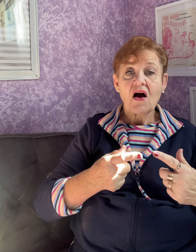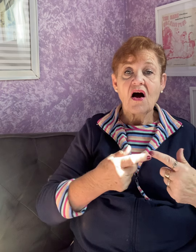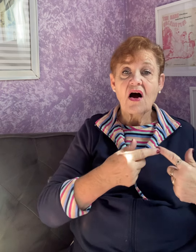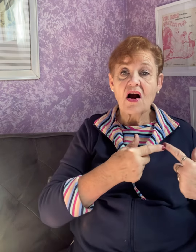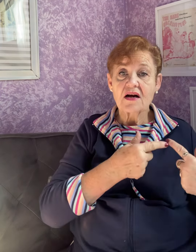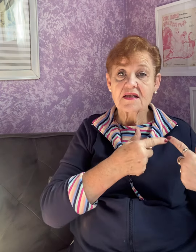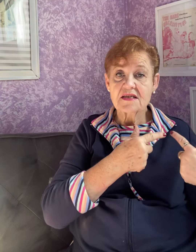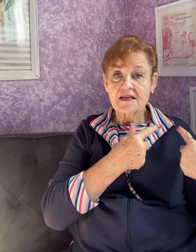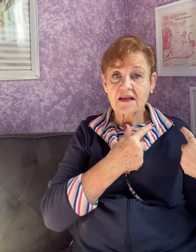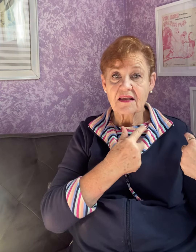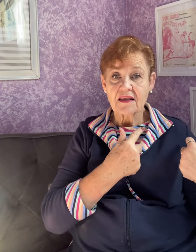hearts.